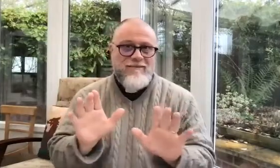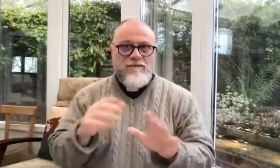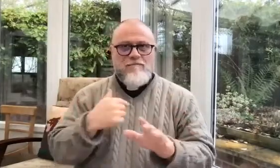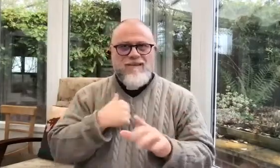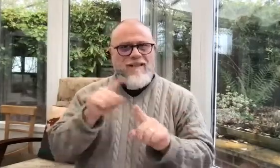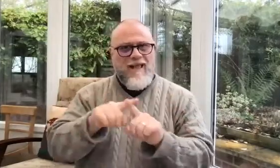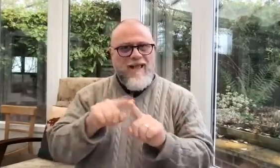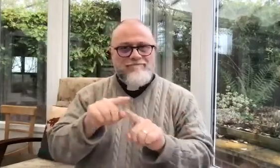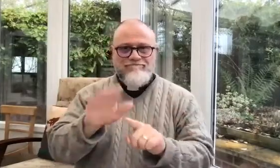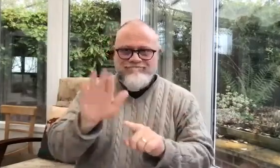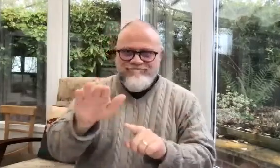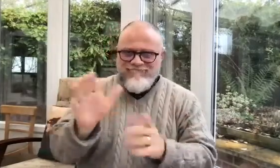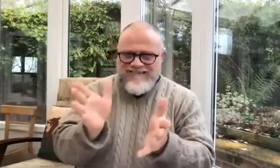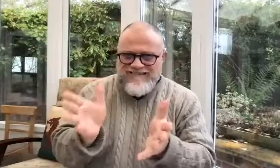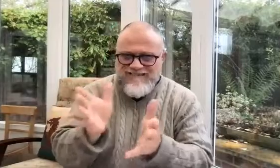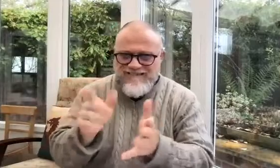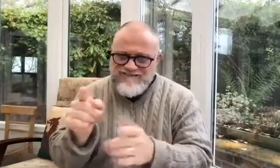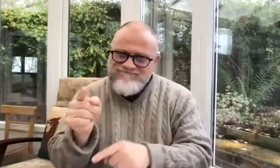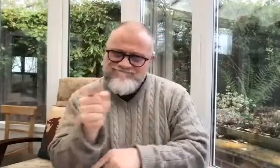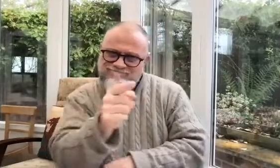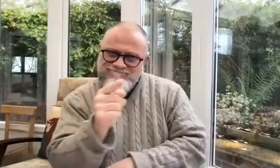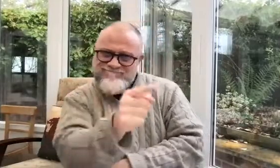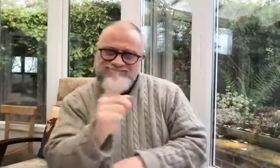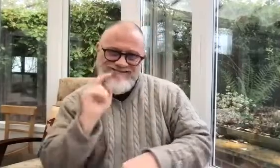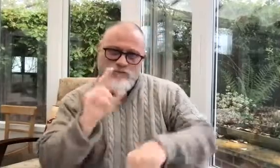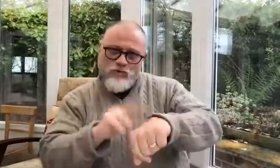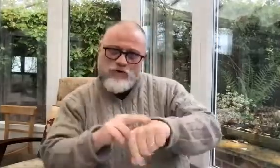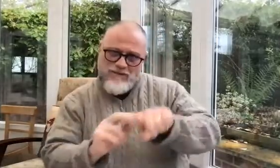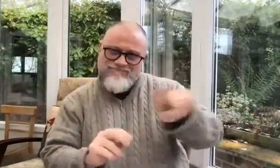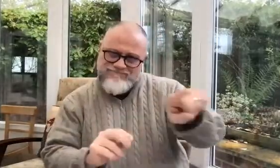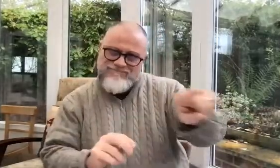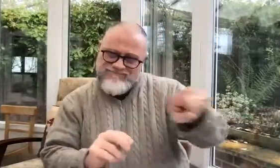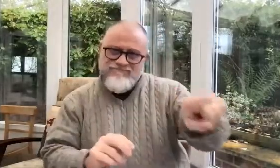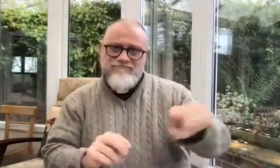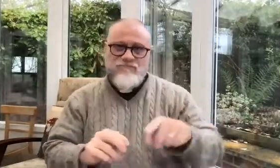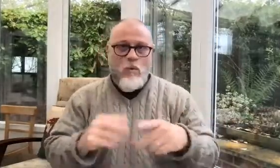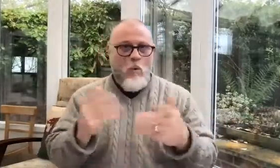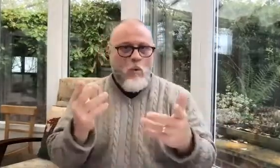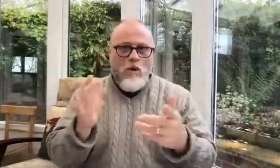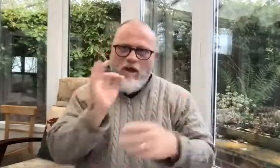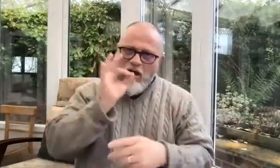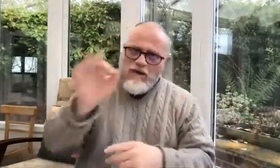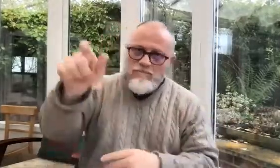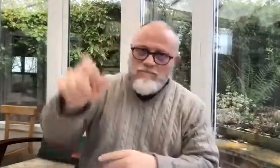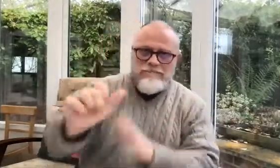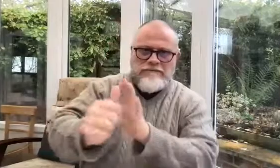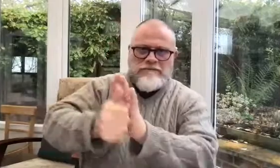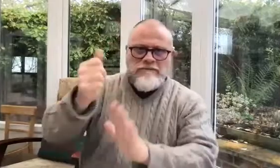that I needed to actually put in place. And I tried to encourage them to actually go and see their GP